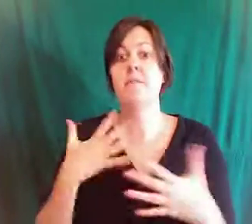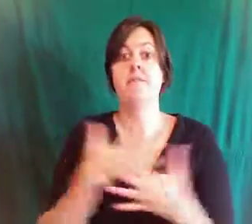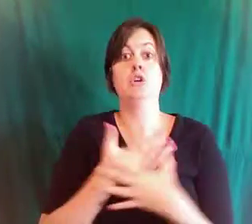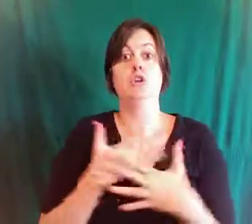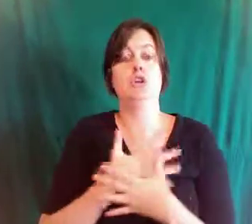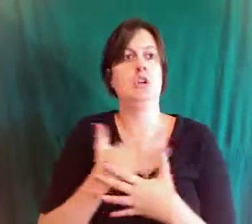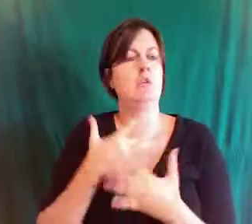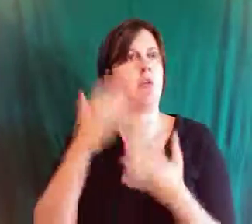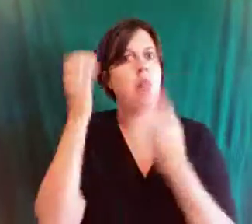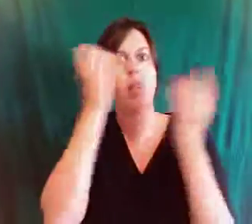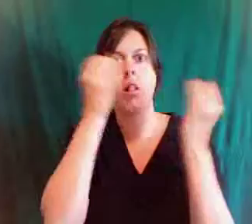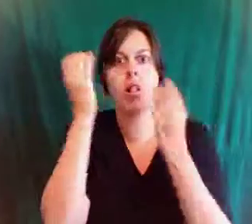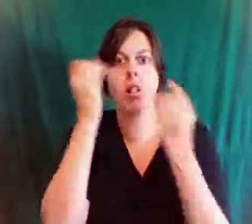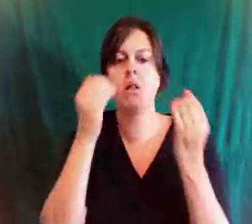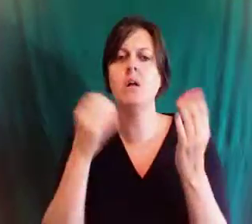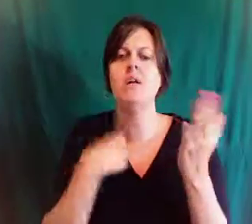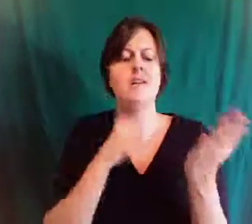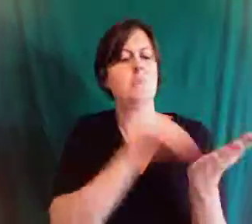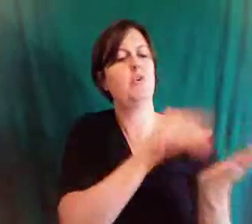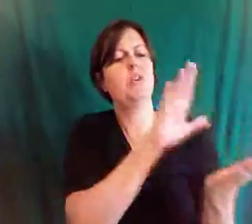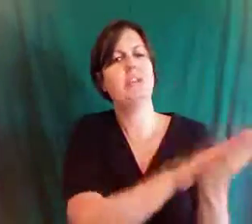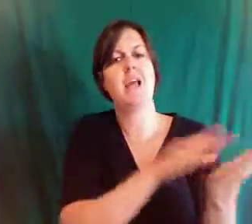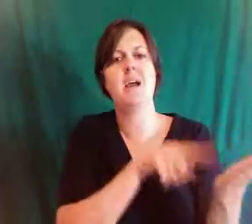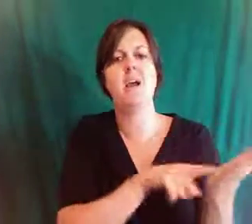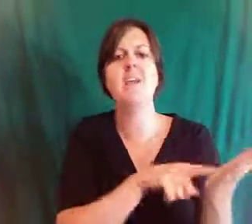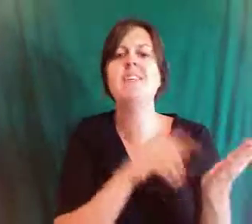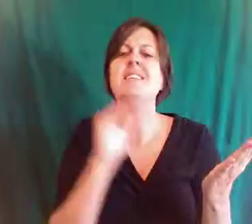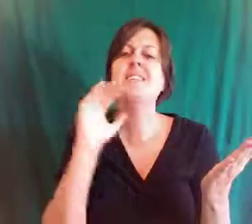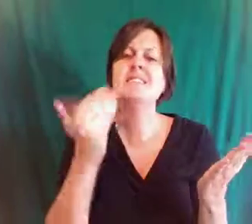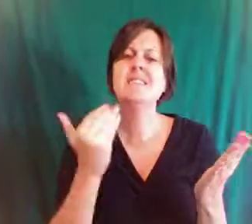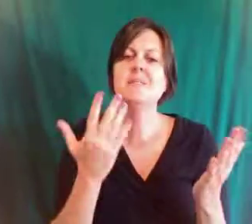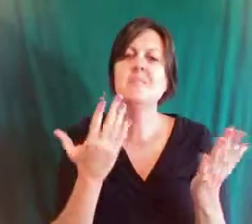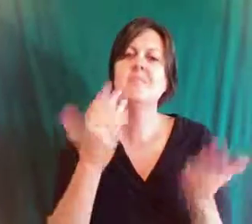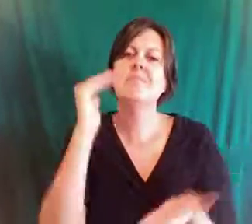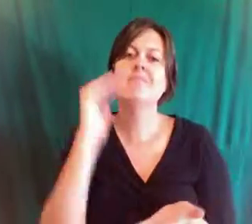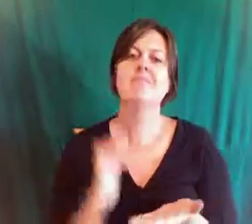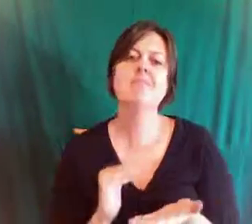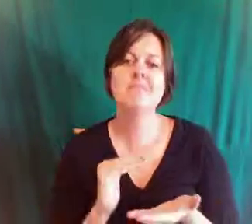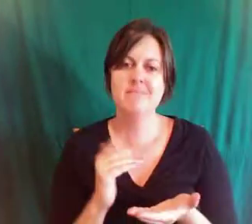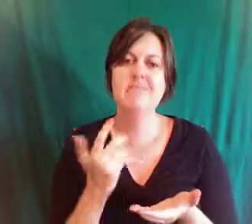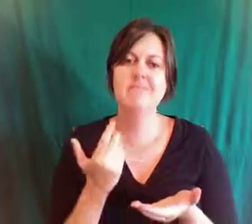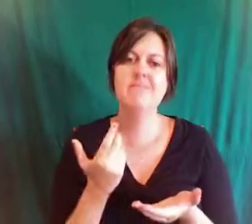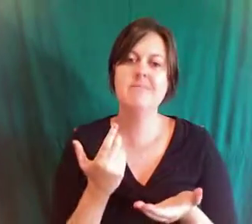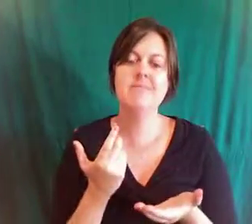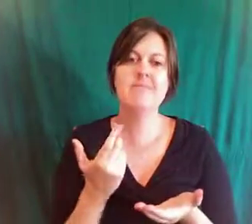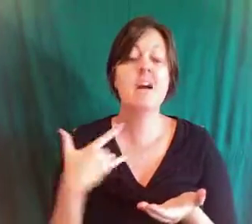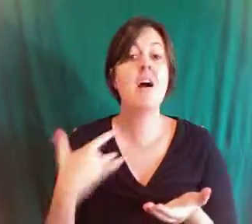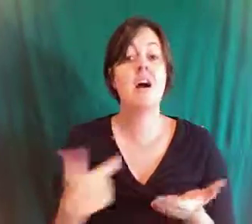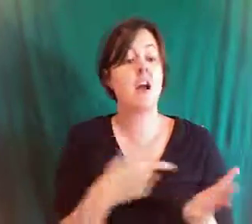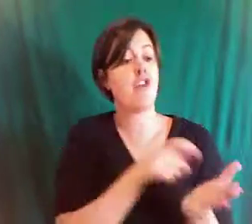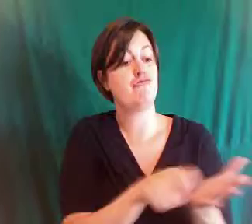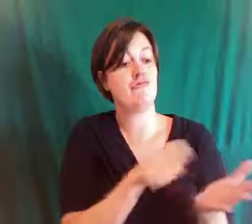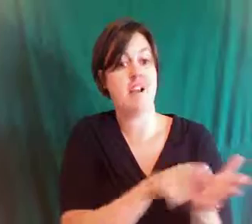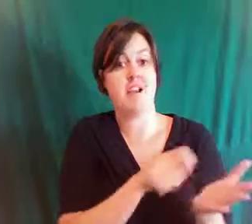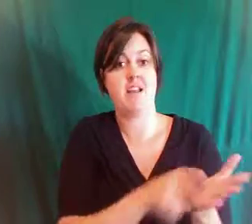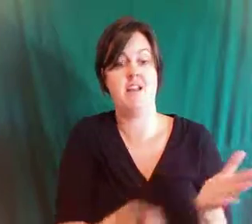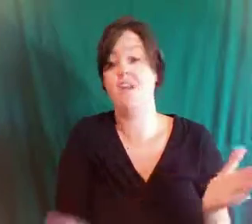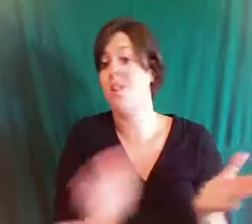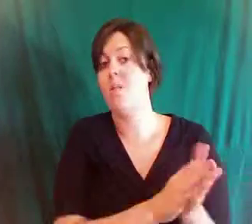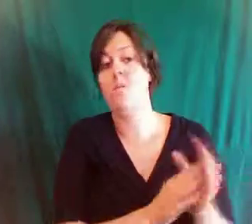the things that I want, this has happened to me repeatedly. I write down what I want, I close the book, I put it away. Half the time, if I do